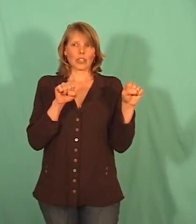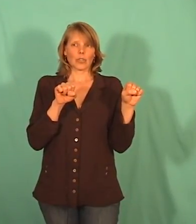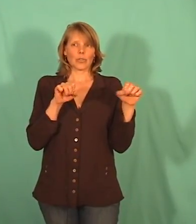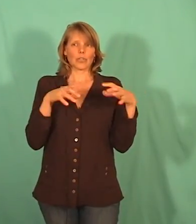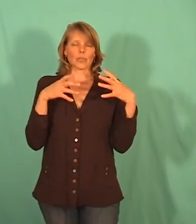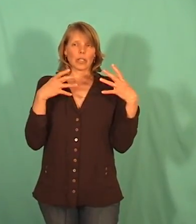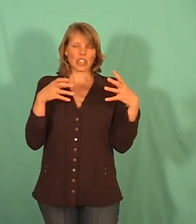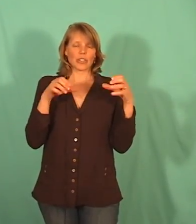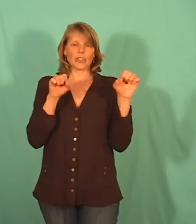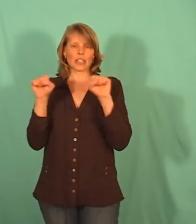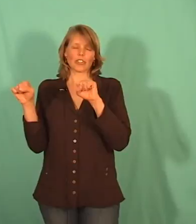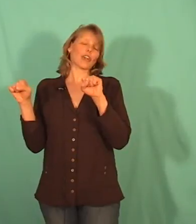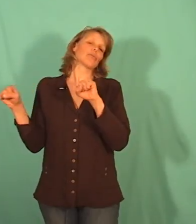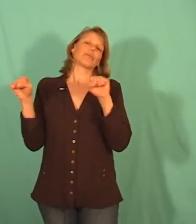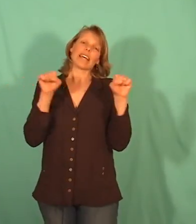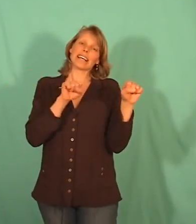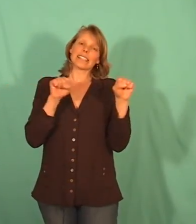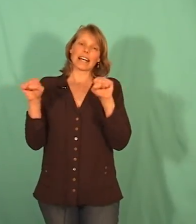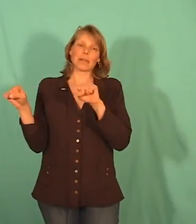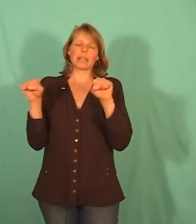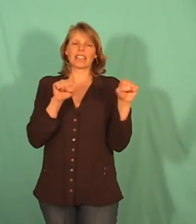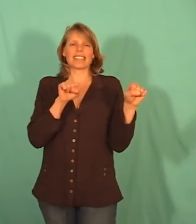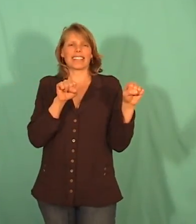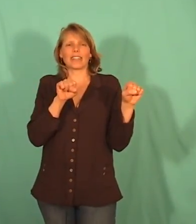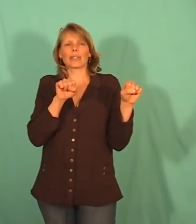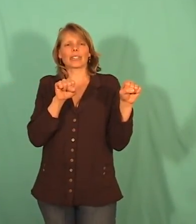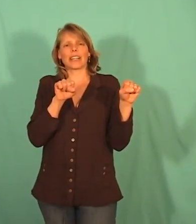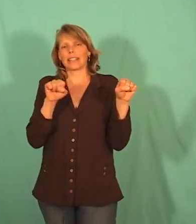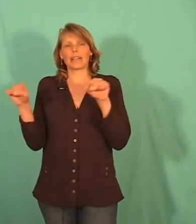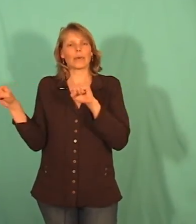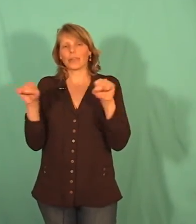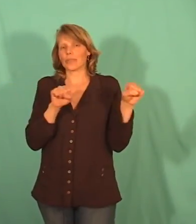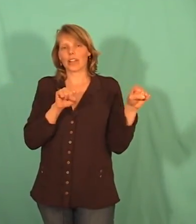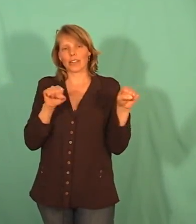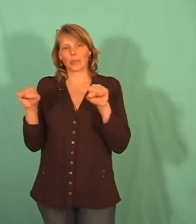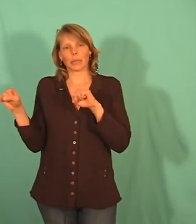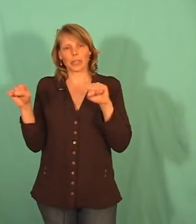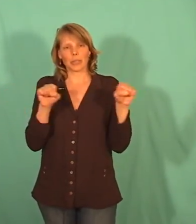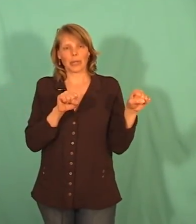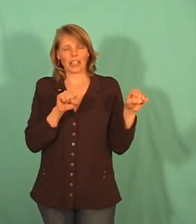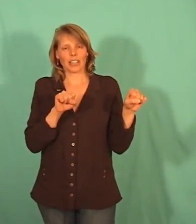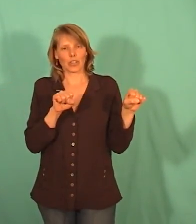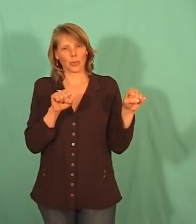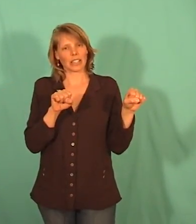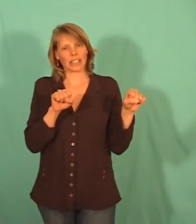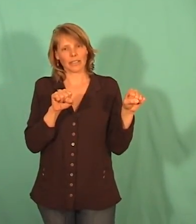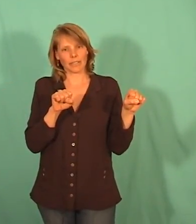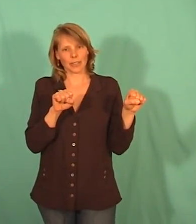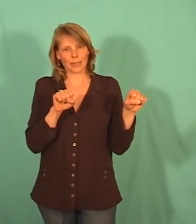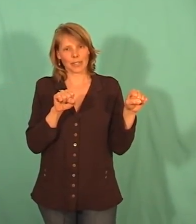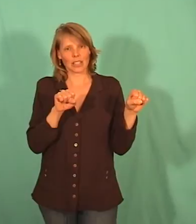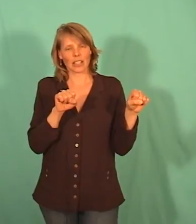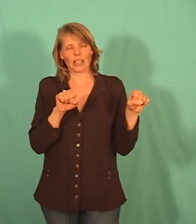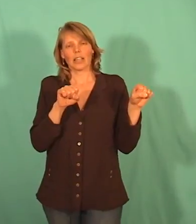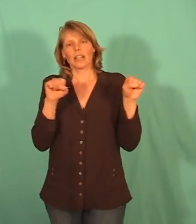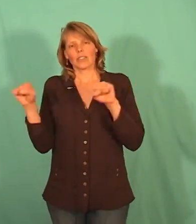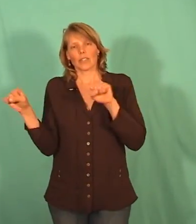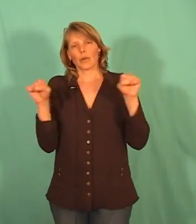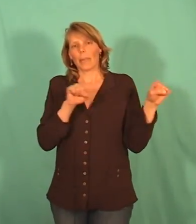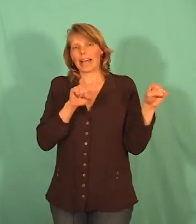chose that sign because it looked like no other sign that we were doing, so it wouldn't get confused. So